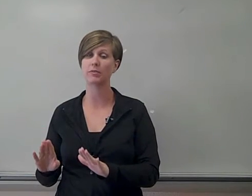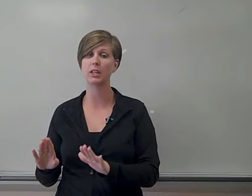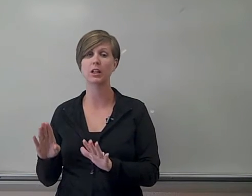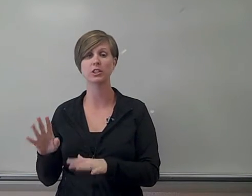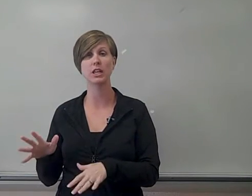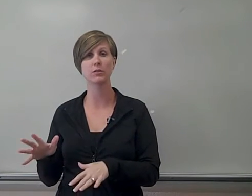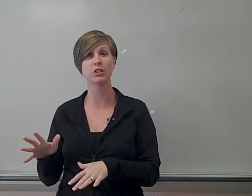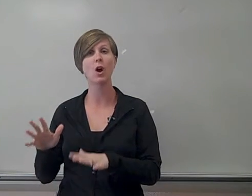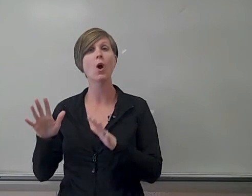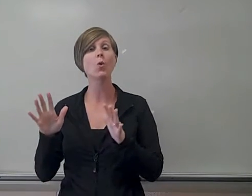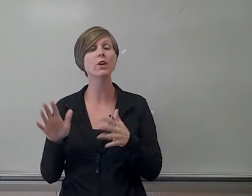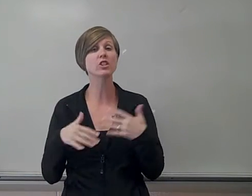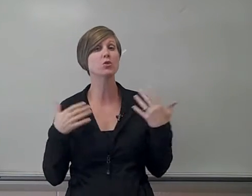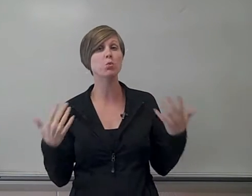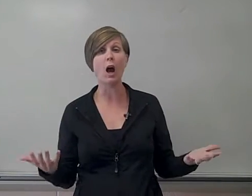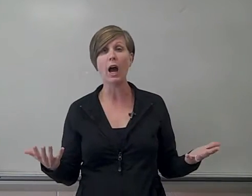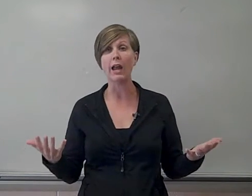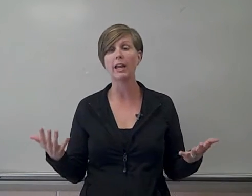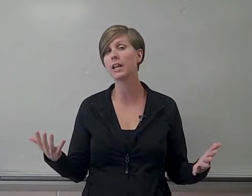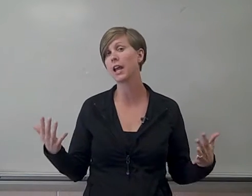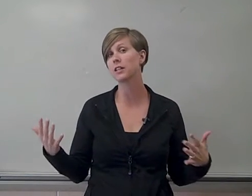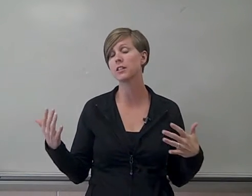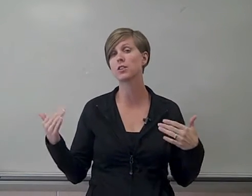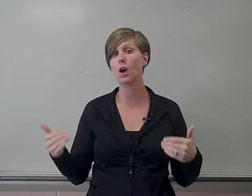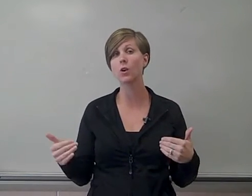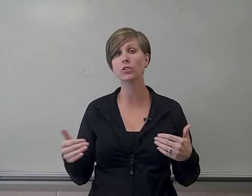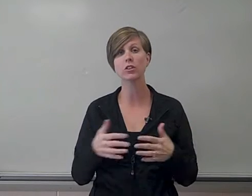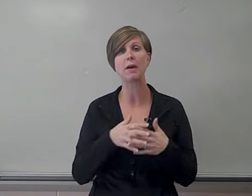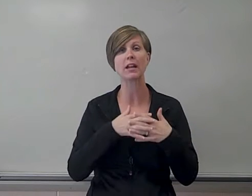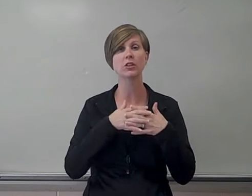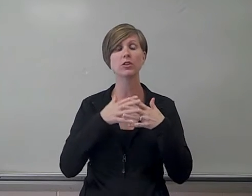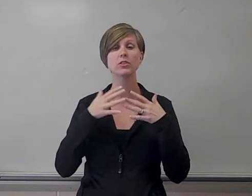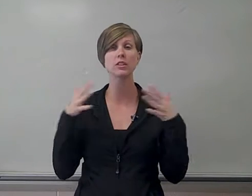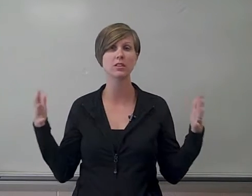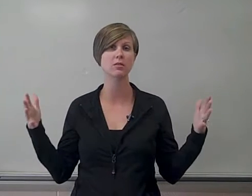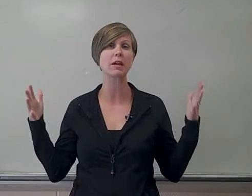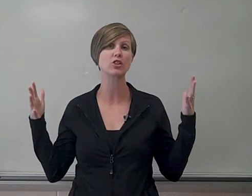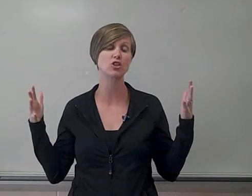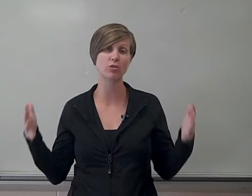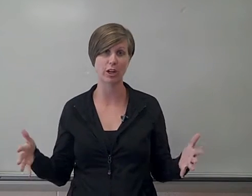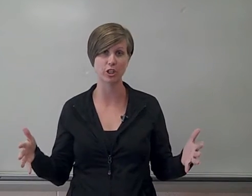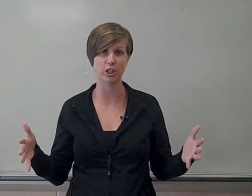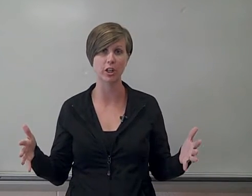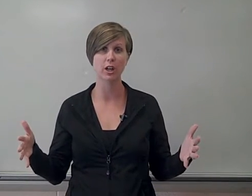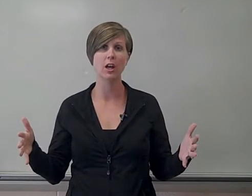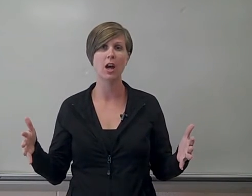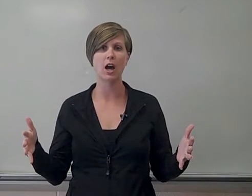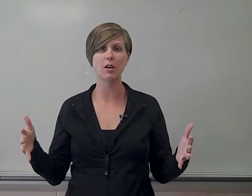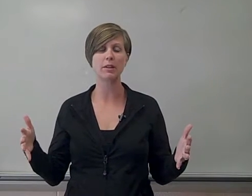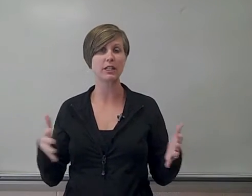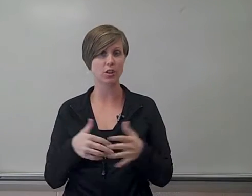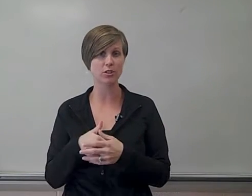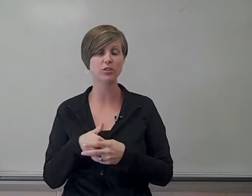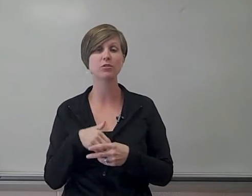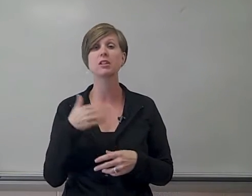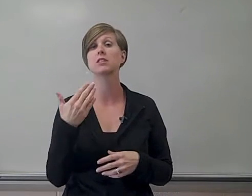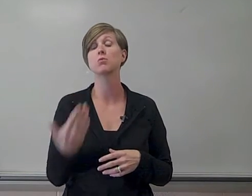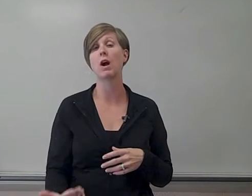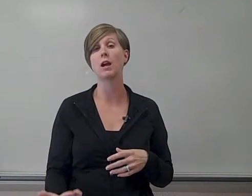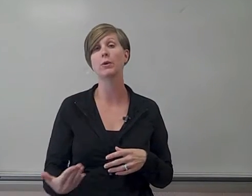the English language, which is why it has its own grammatical system and structure. That's also the reason why we